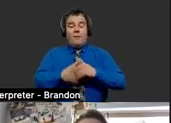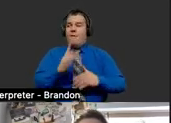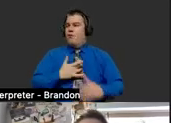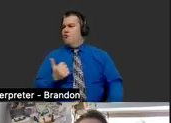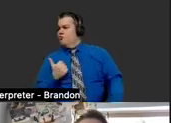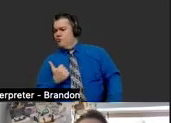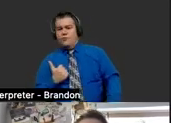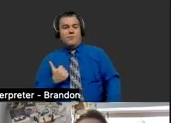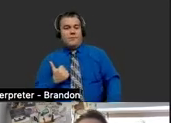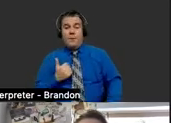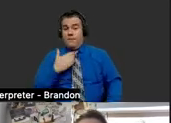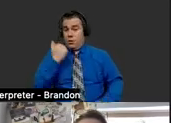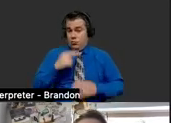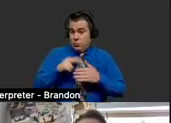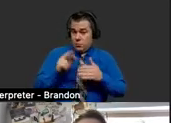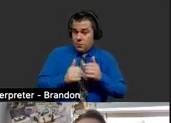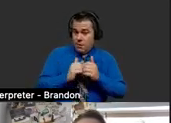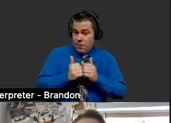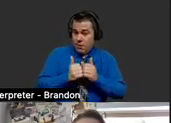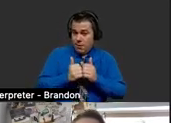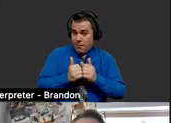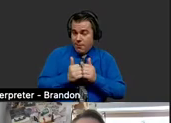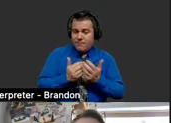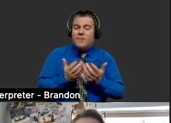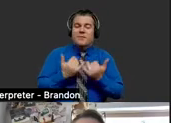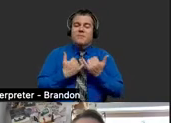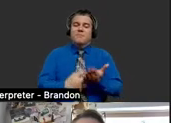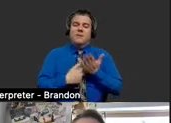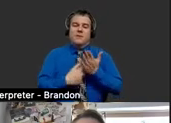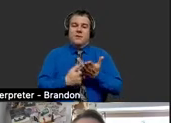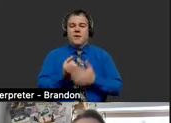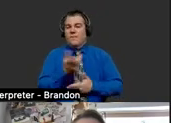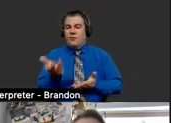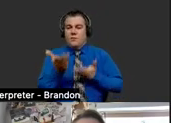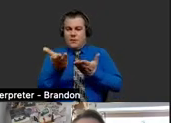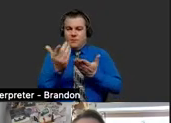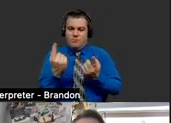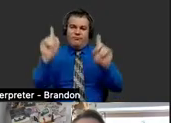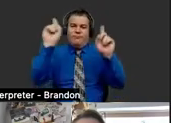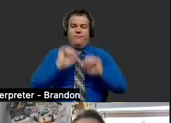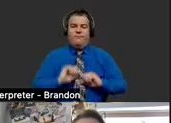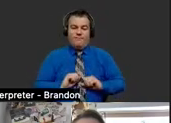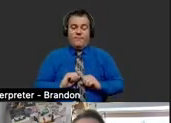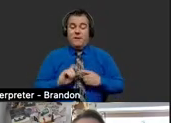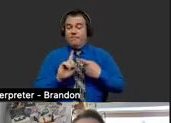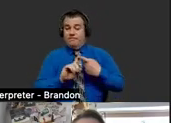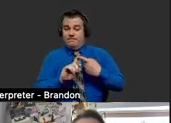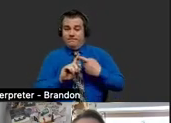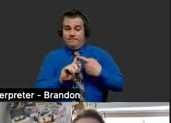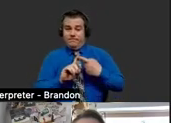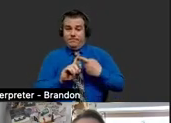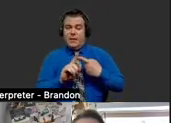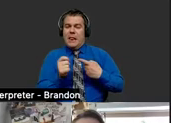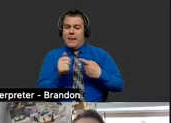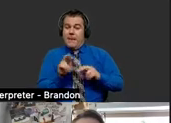very best results with your metabolic reboot, let's go over a few tips for success. Tip number 1, a little prep goes a